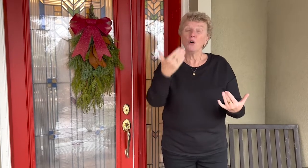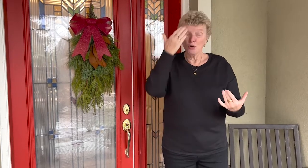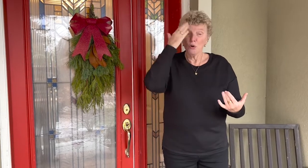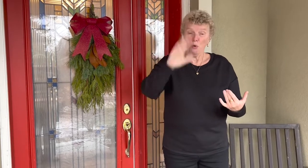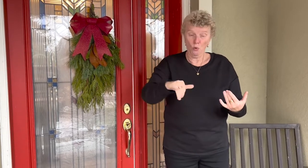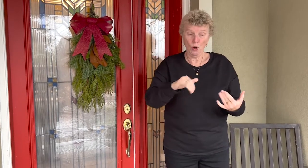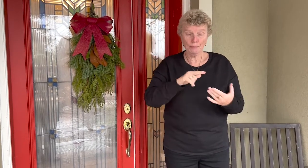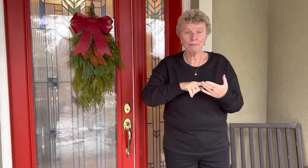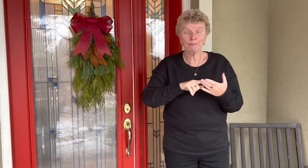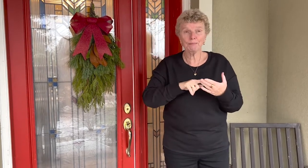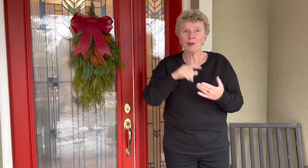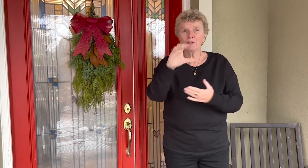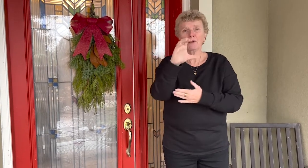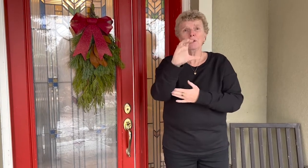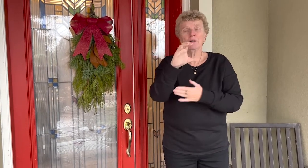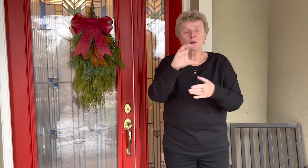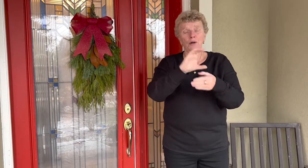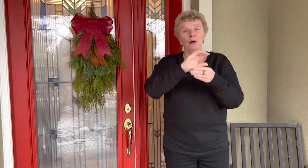Now, you know,